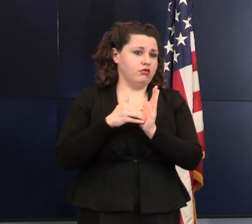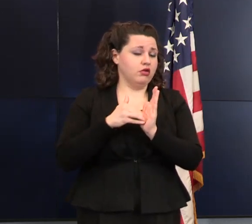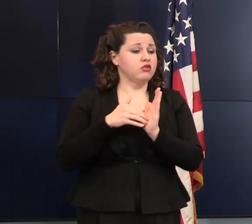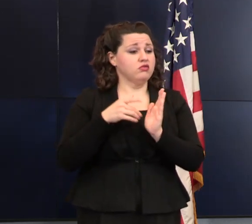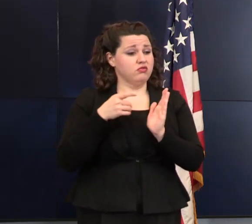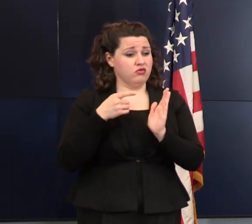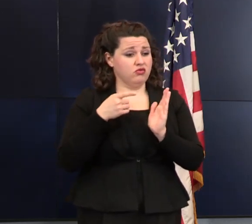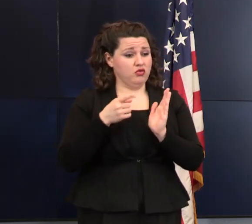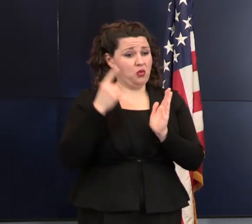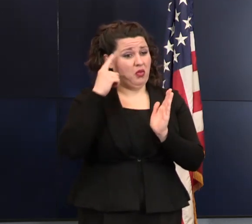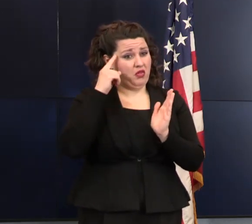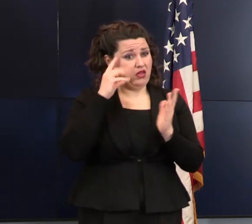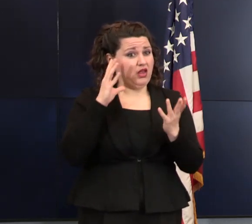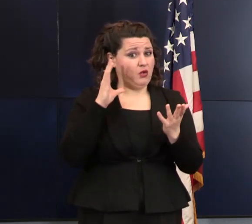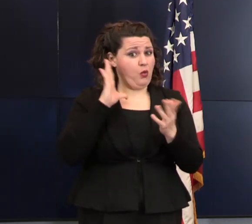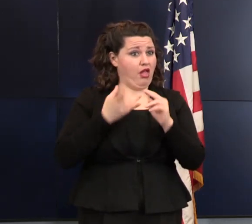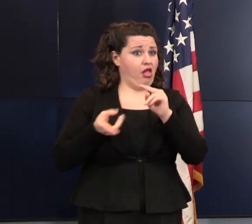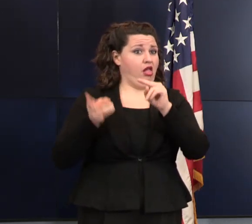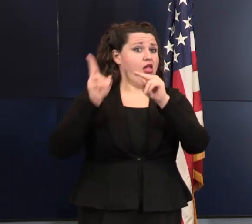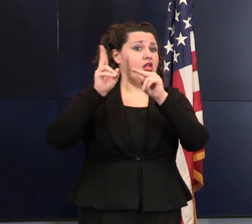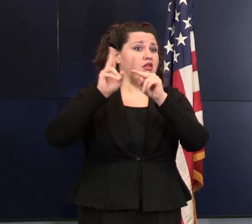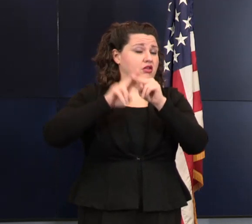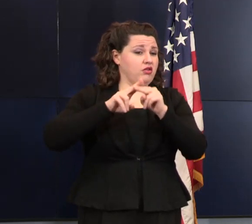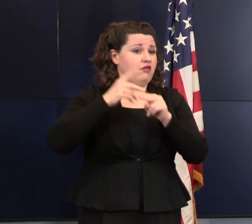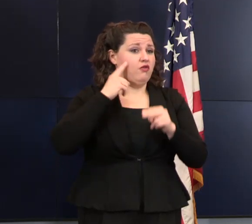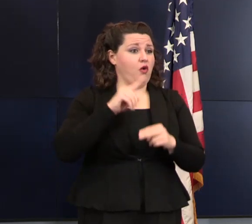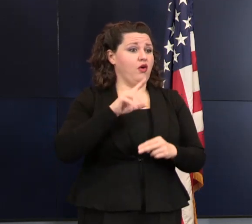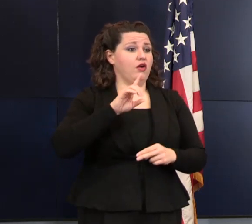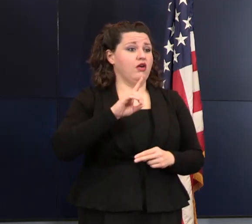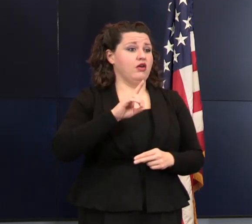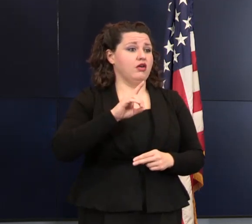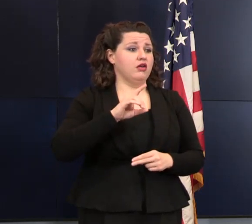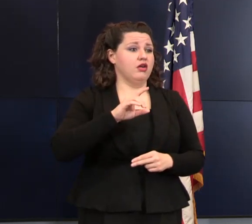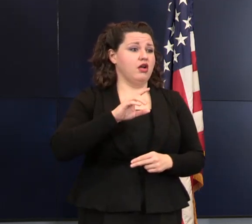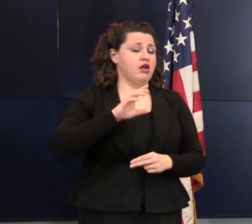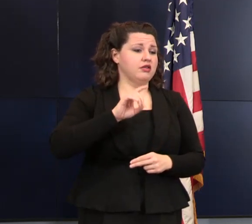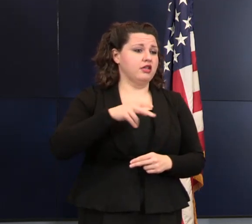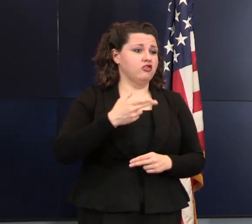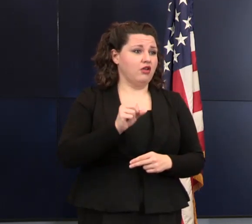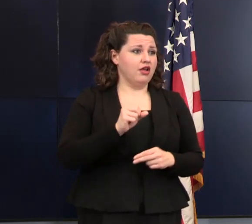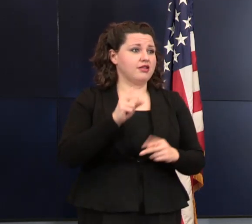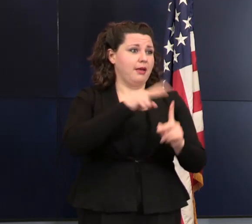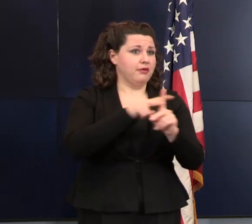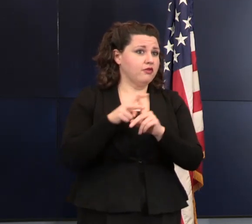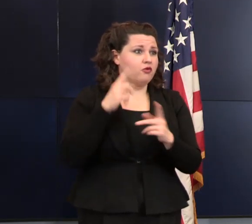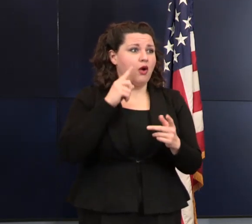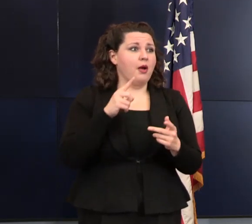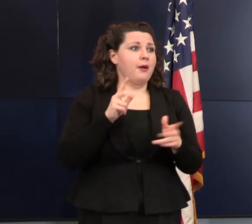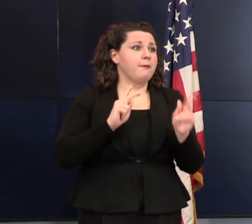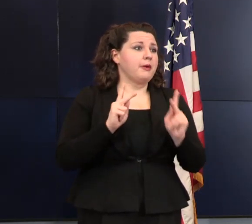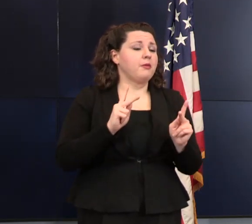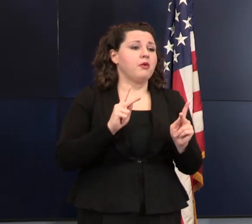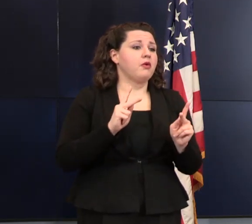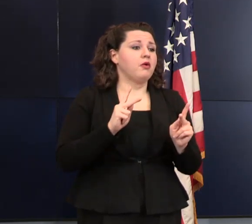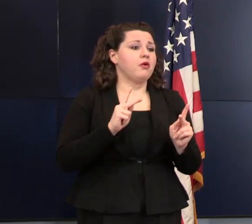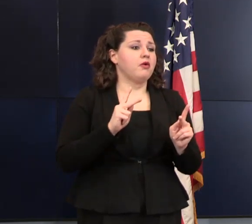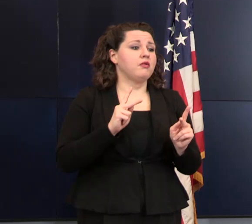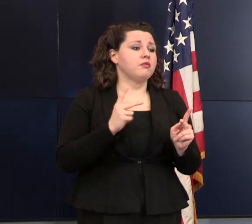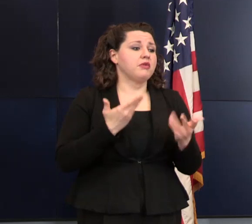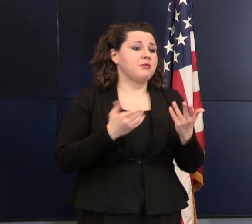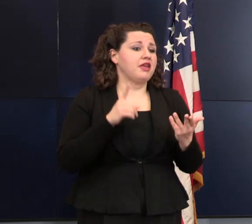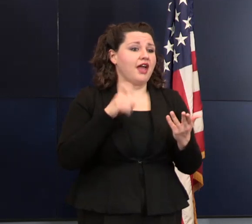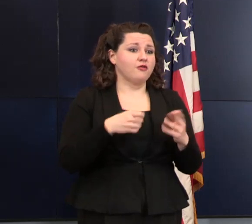expect a similar significant increase in DHS applications from jobless Iowans who may have to resort